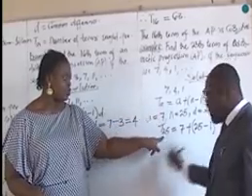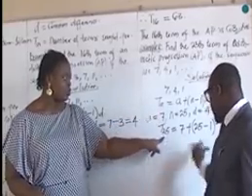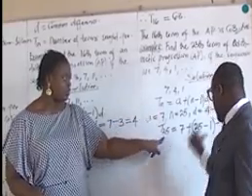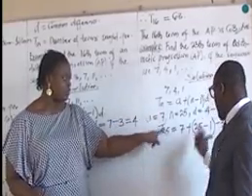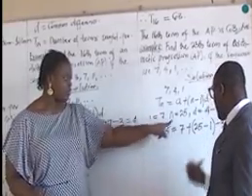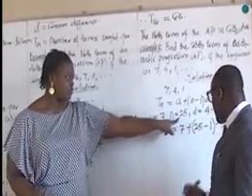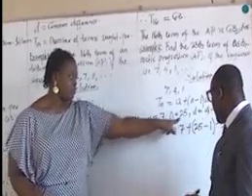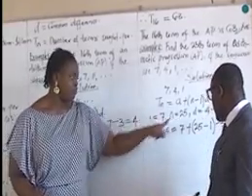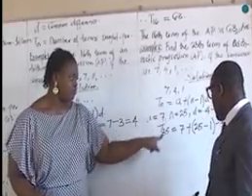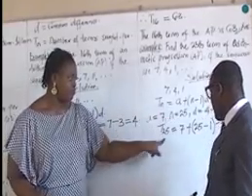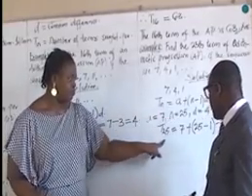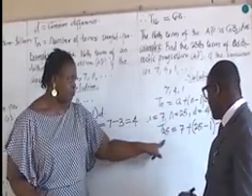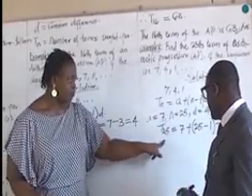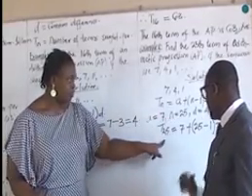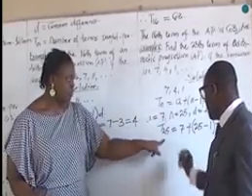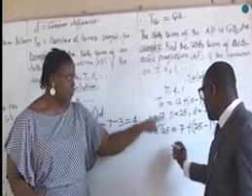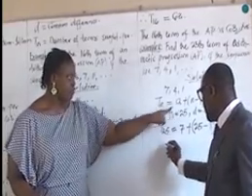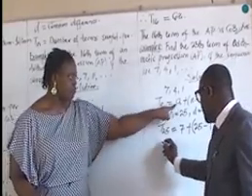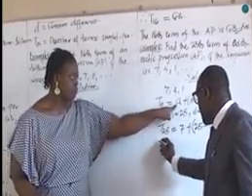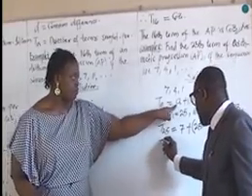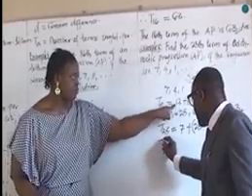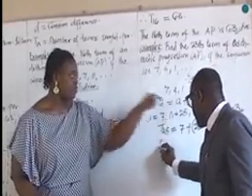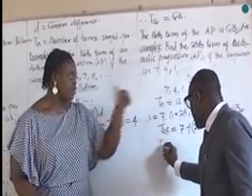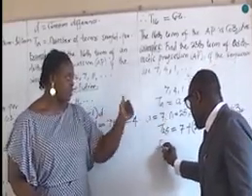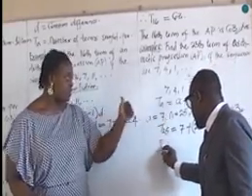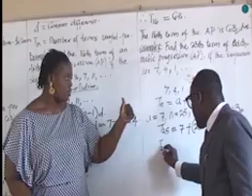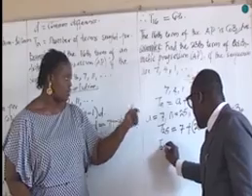So let's resolve this problem.